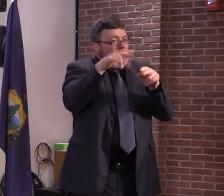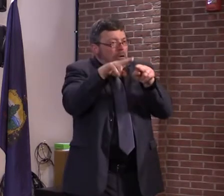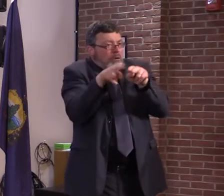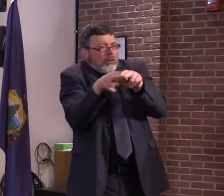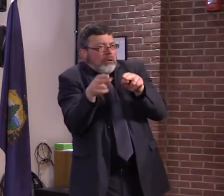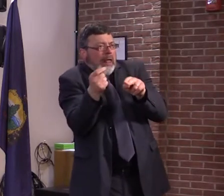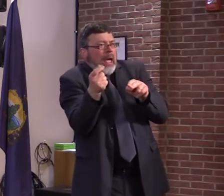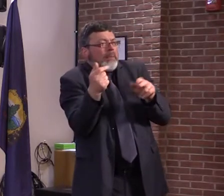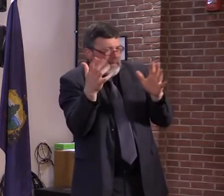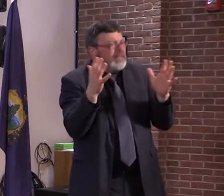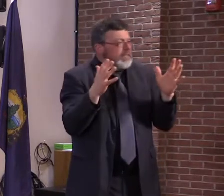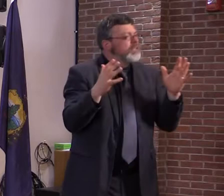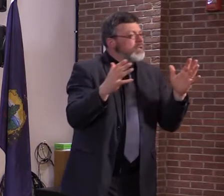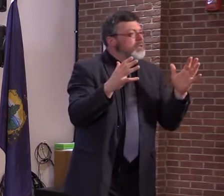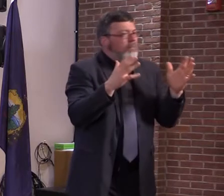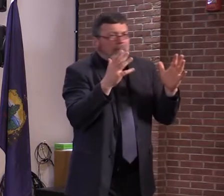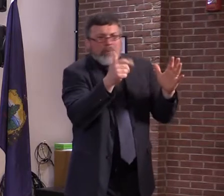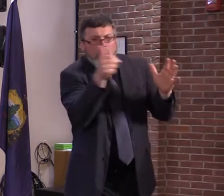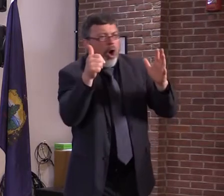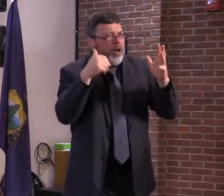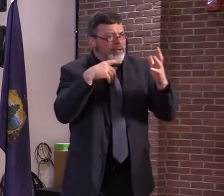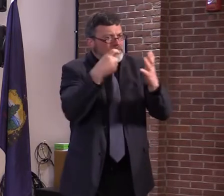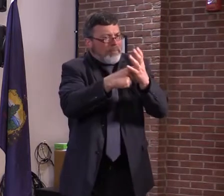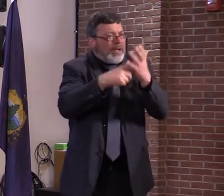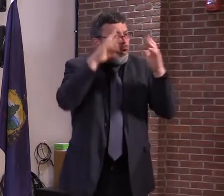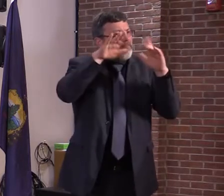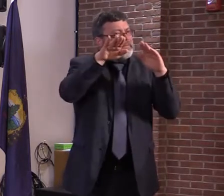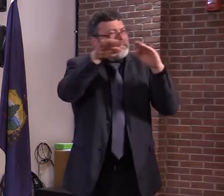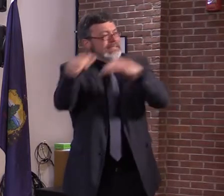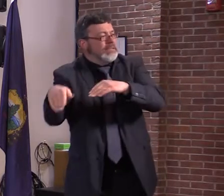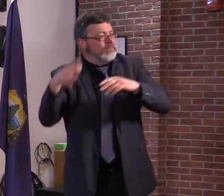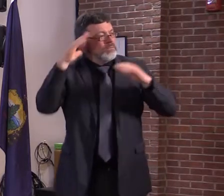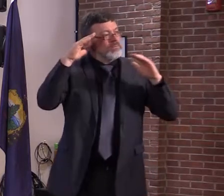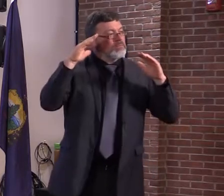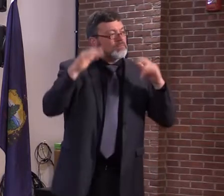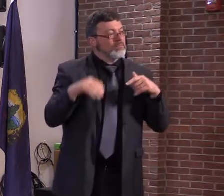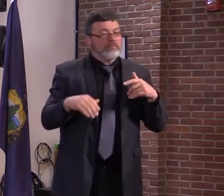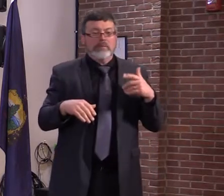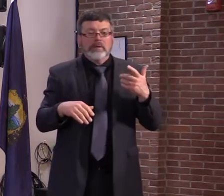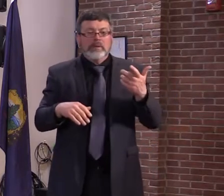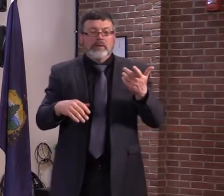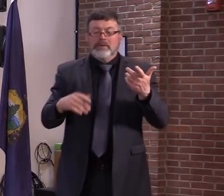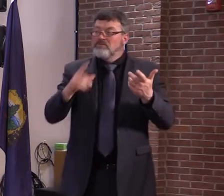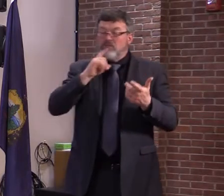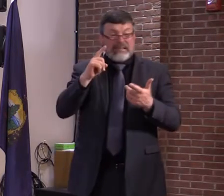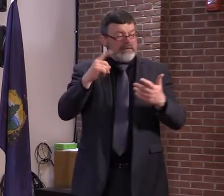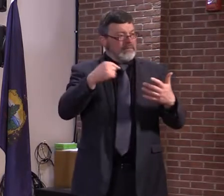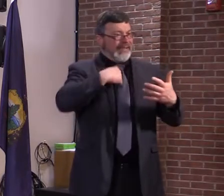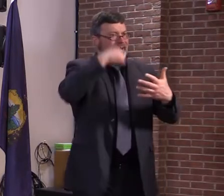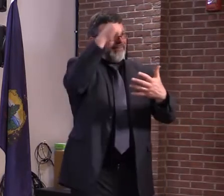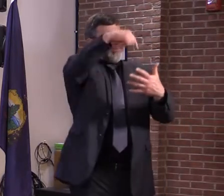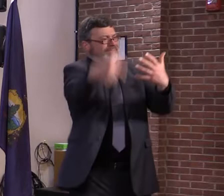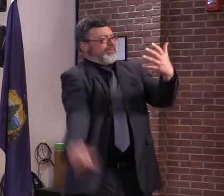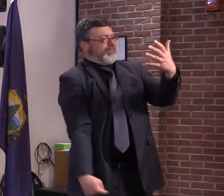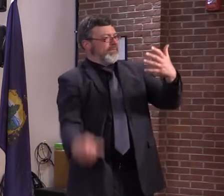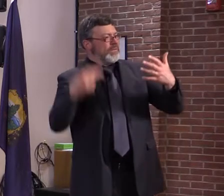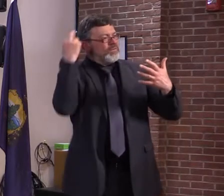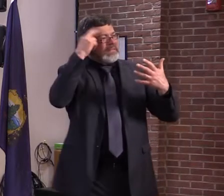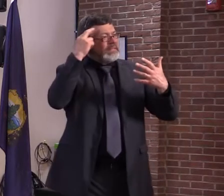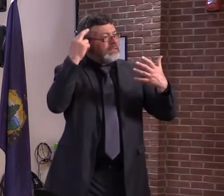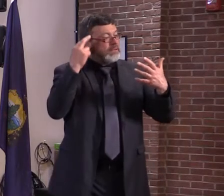really impacts more than we know, because of the price of food and all the cost of